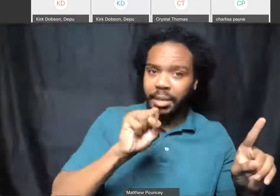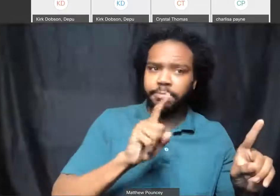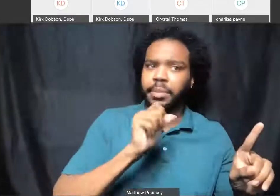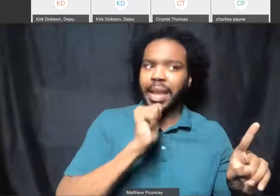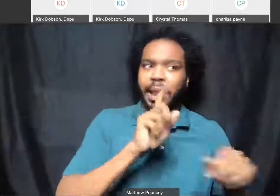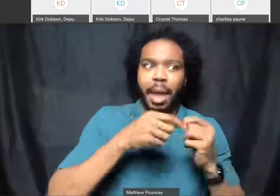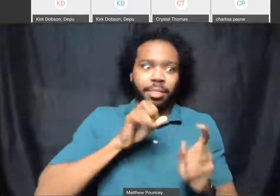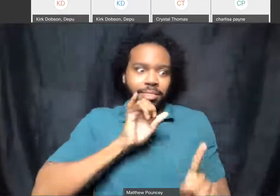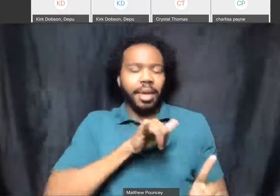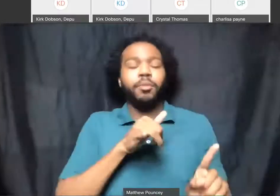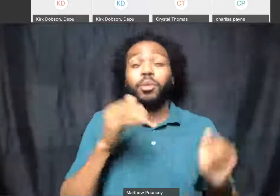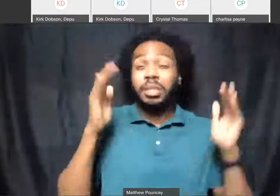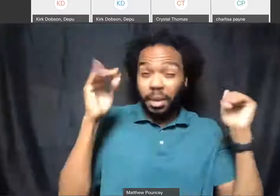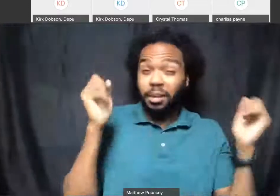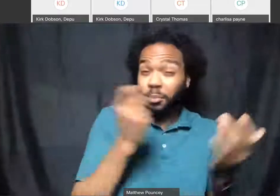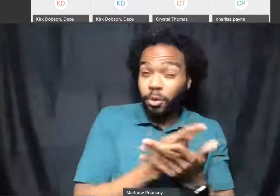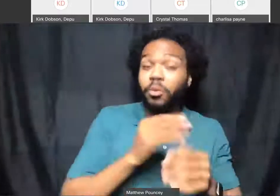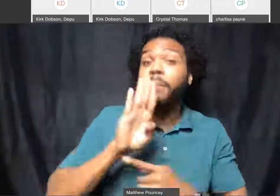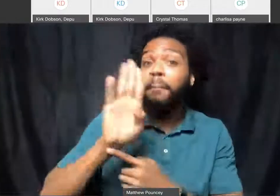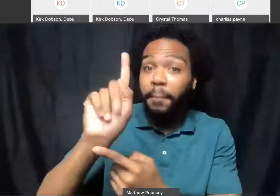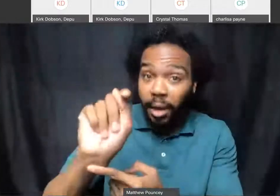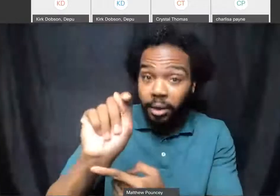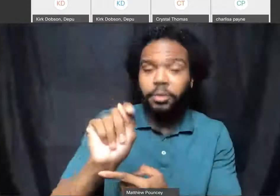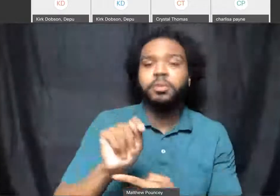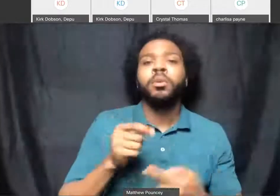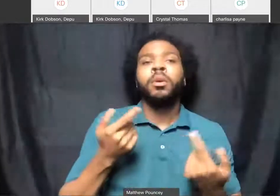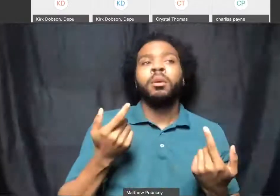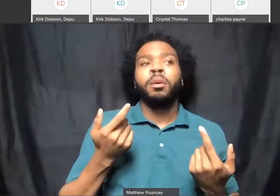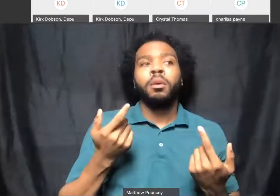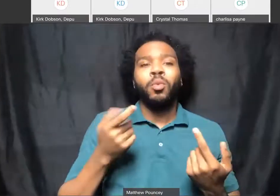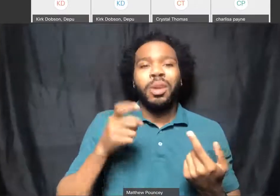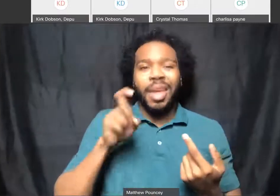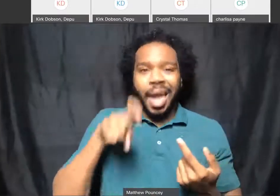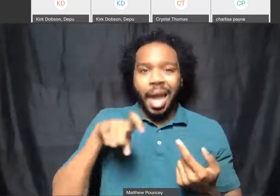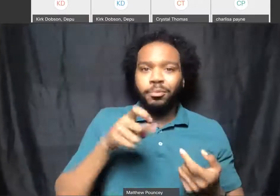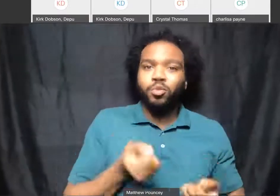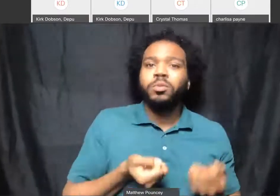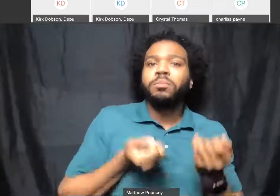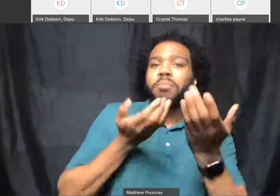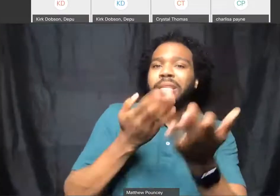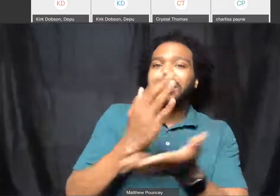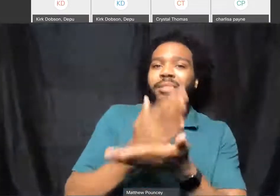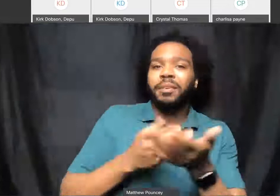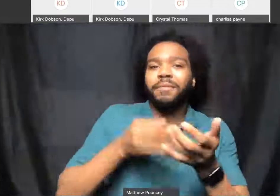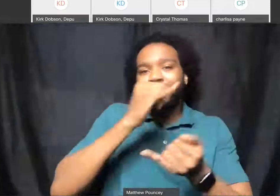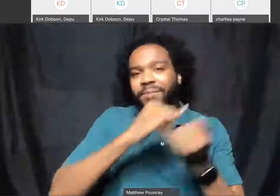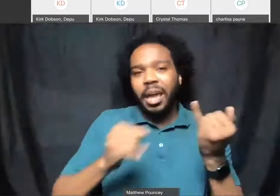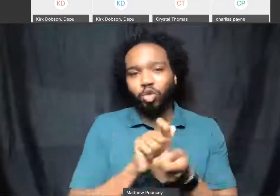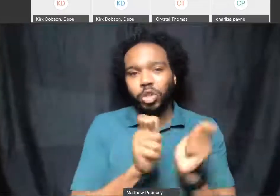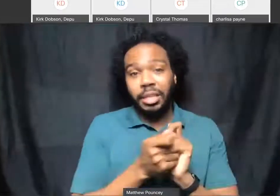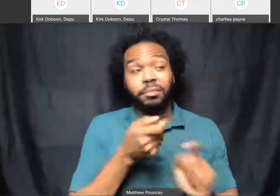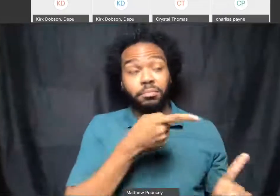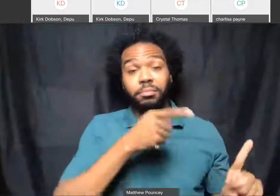be approved. But we have to submit some final changes. CMS, after we met with